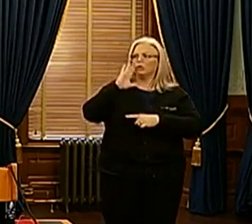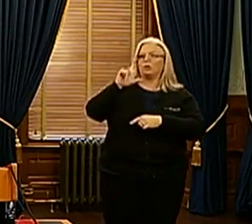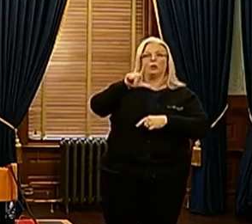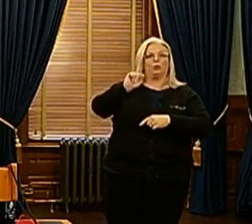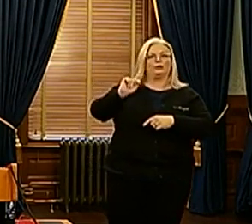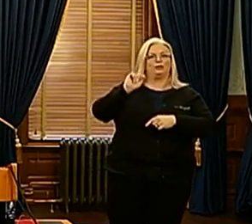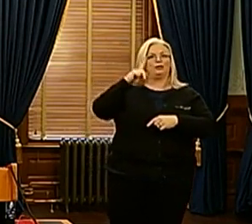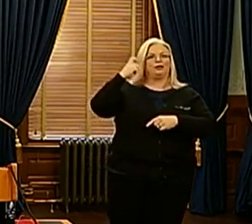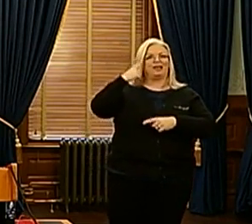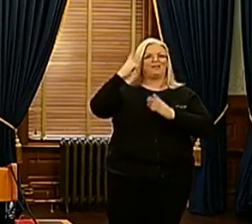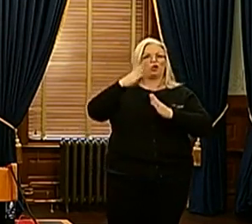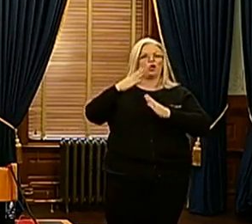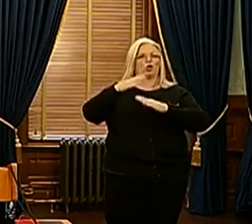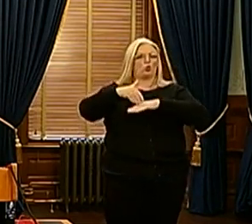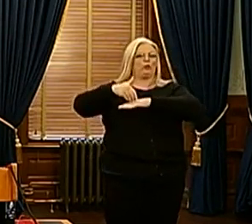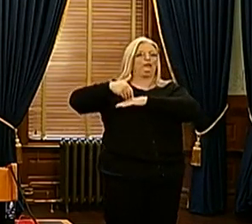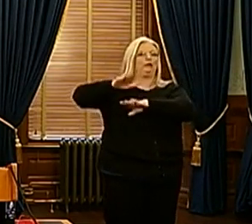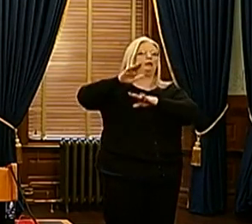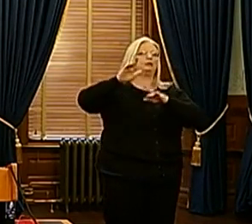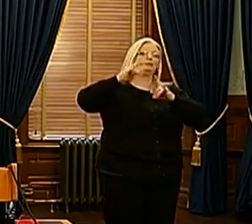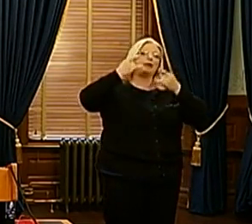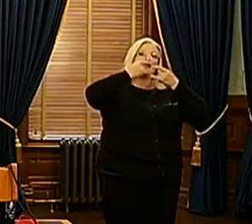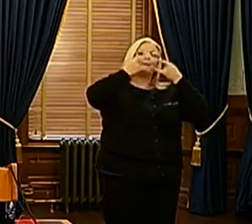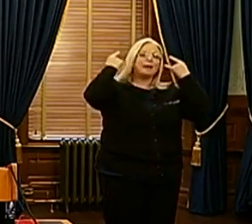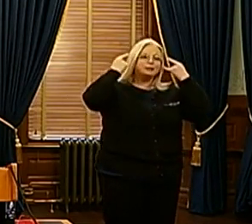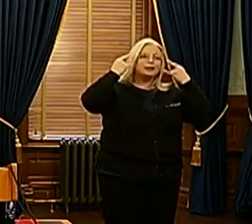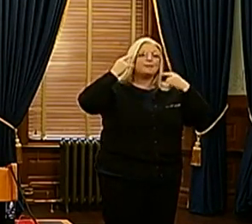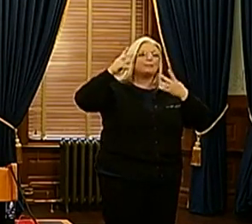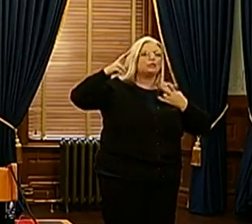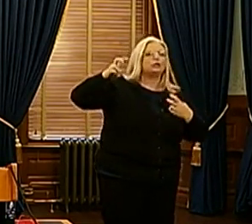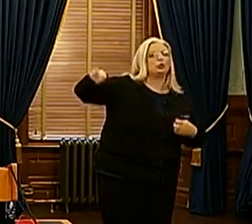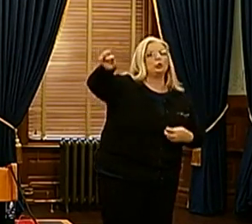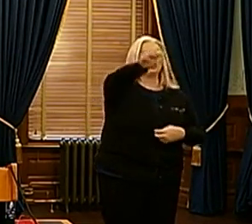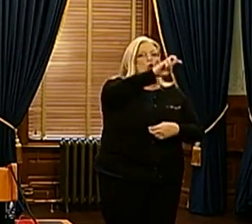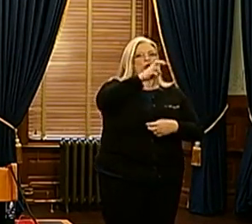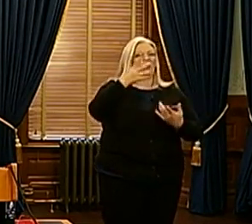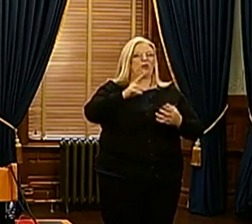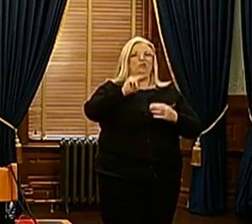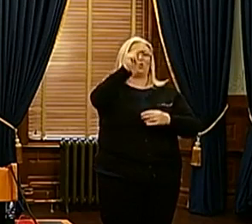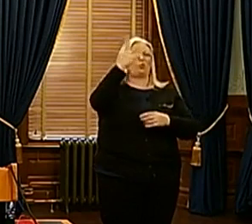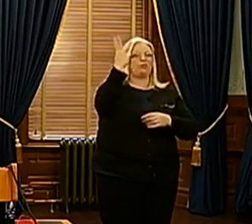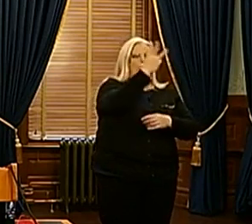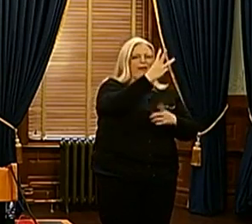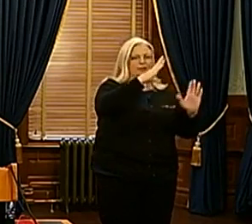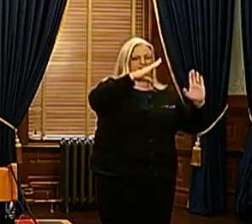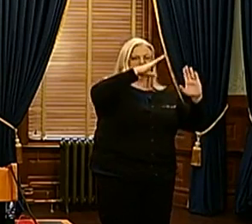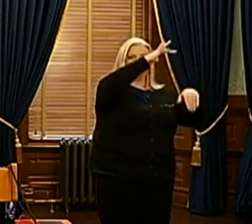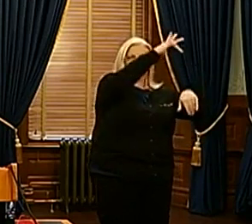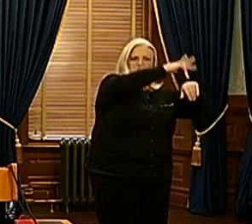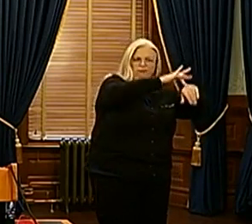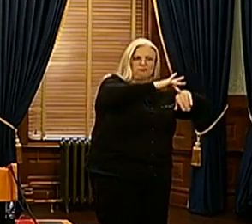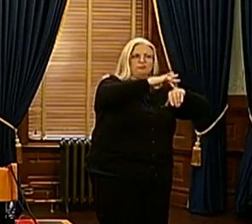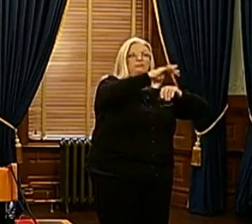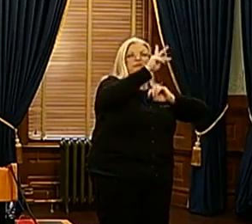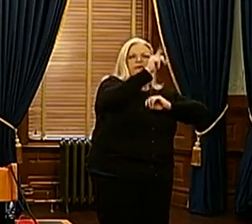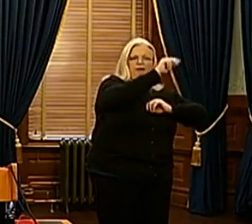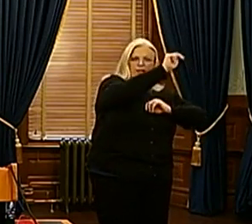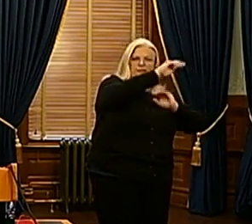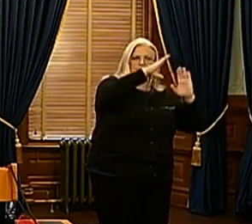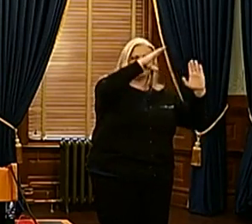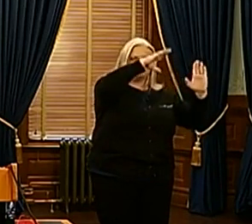Lieutenant Governor out on a mask up tour, so he's already been out to Northwest Kansas,